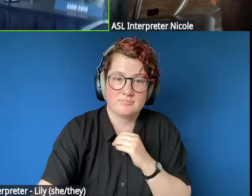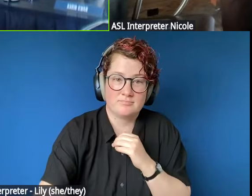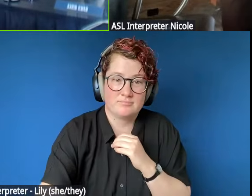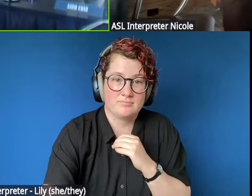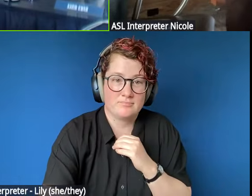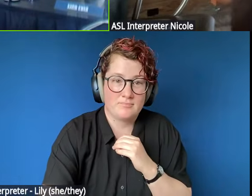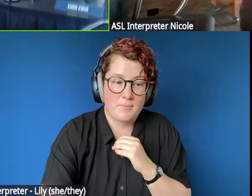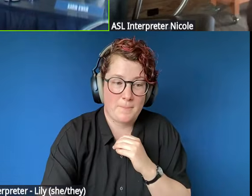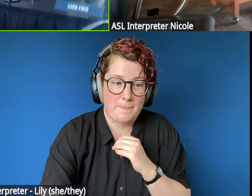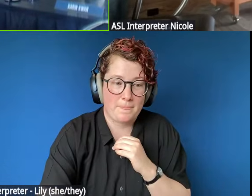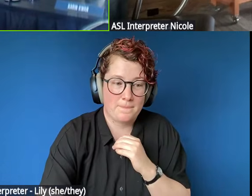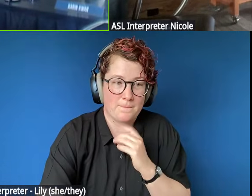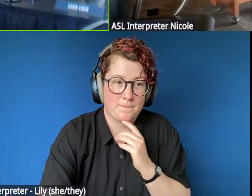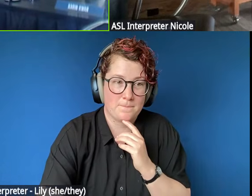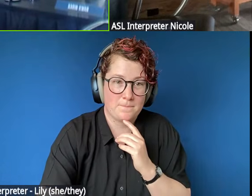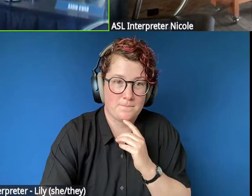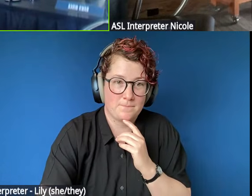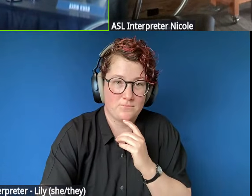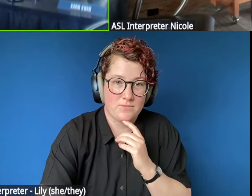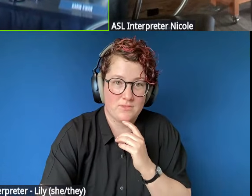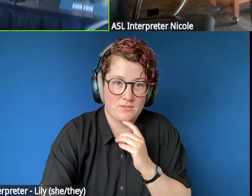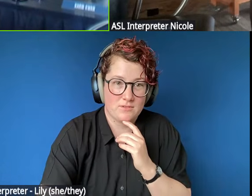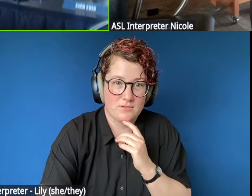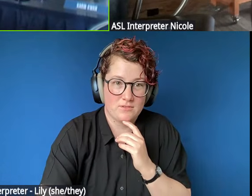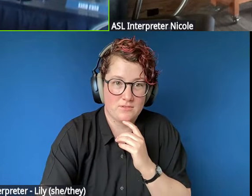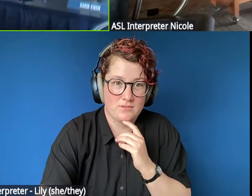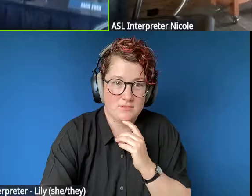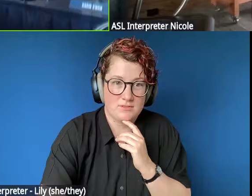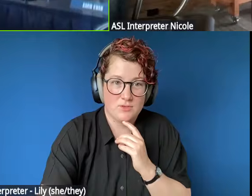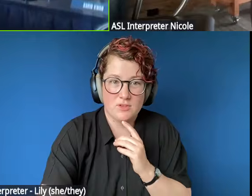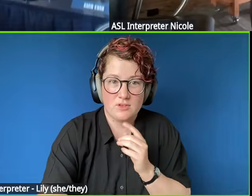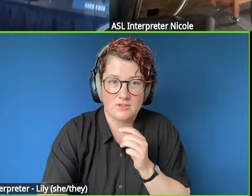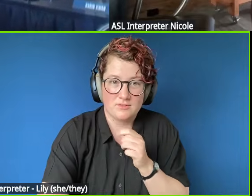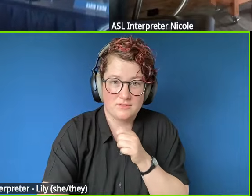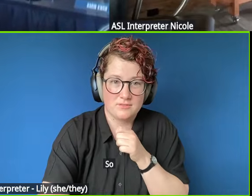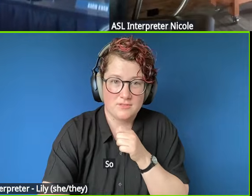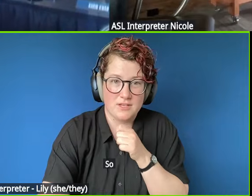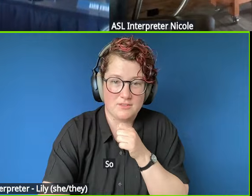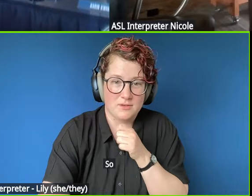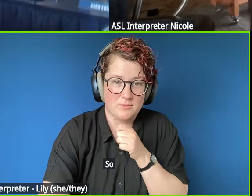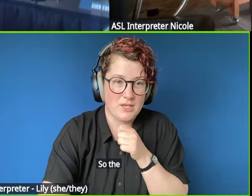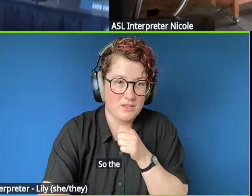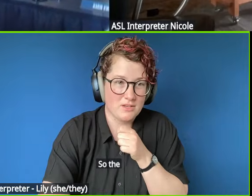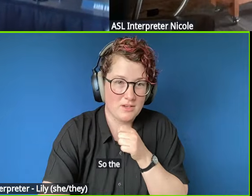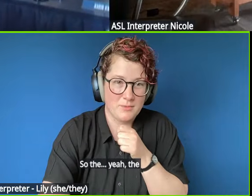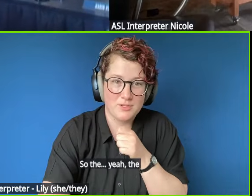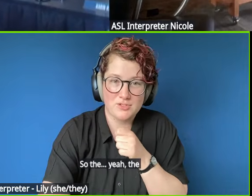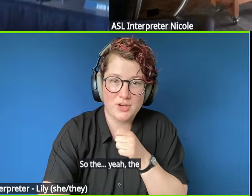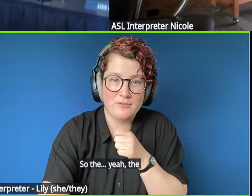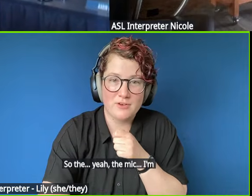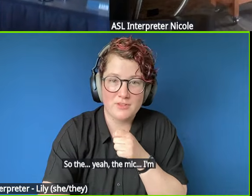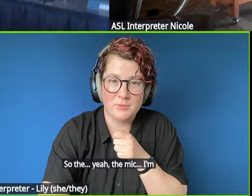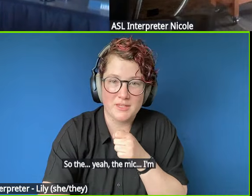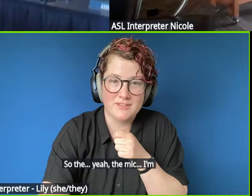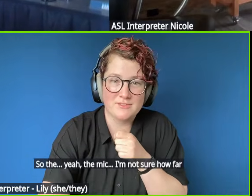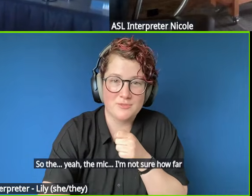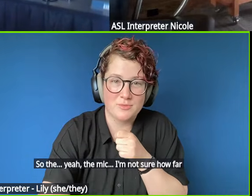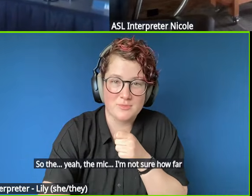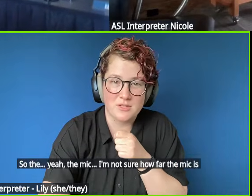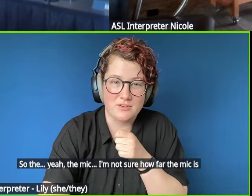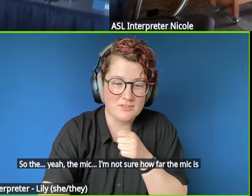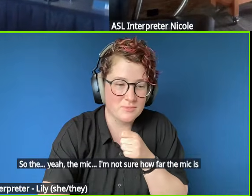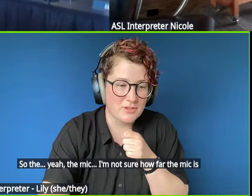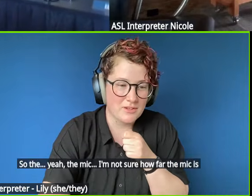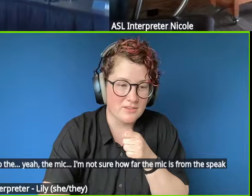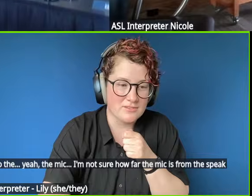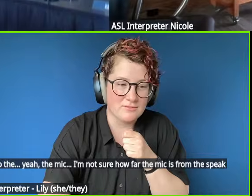So Yeah, the mic, I'm not sure how far the mic is from